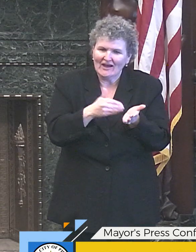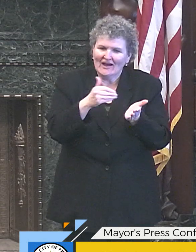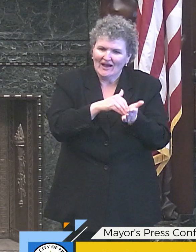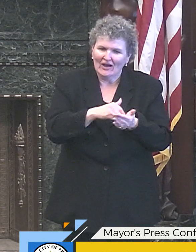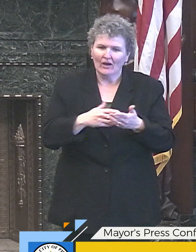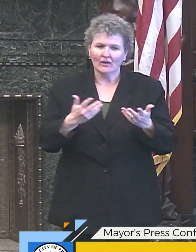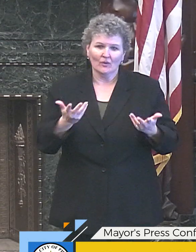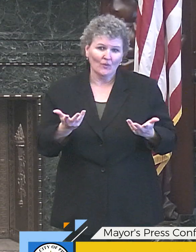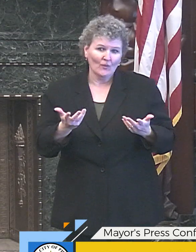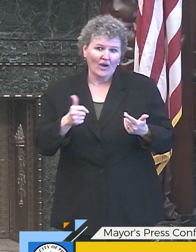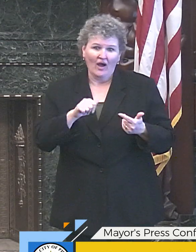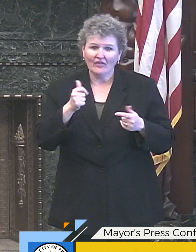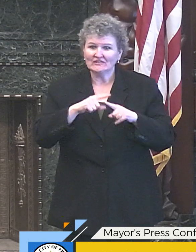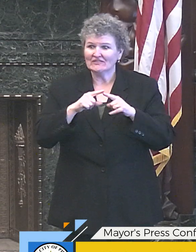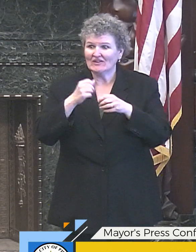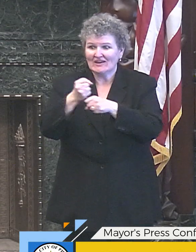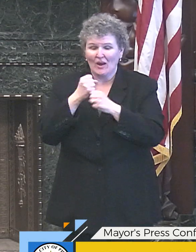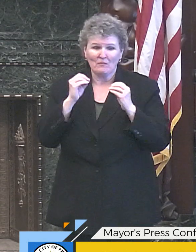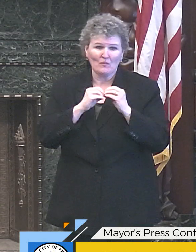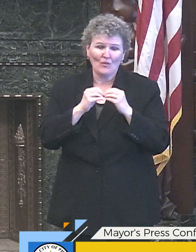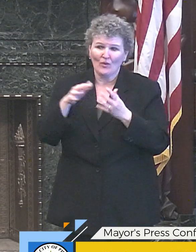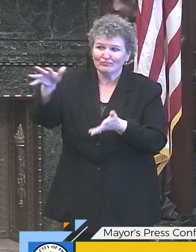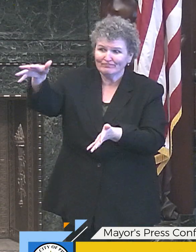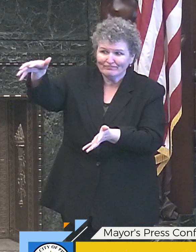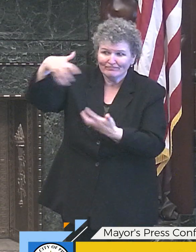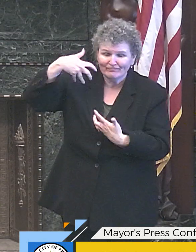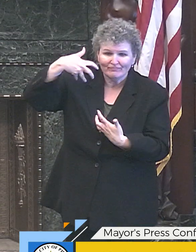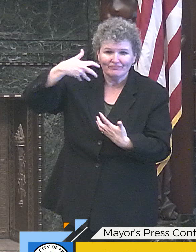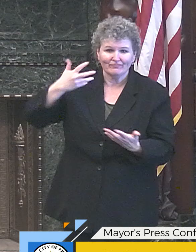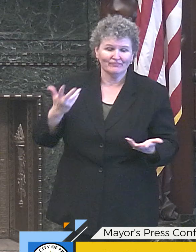sources. Right, thank you.